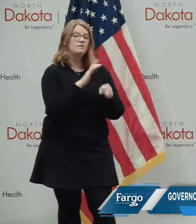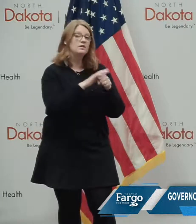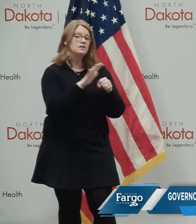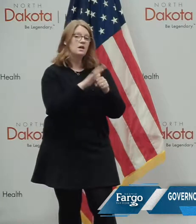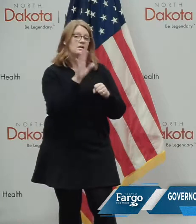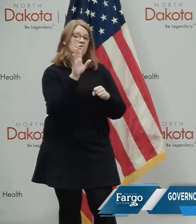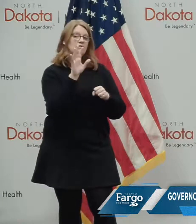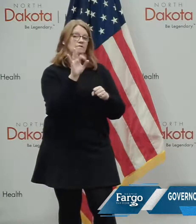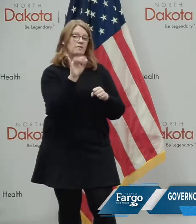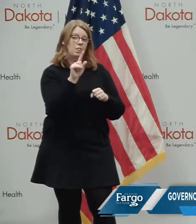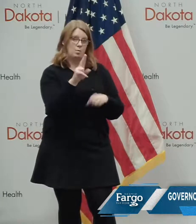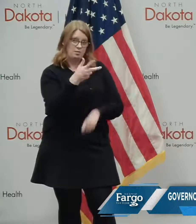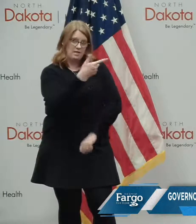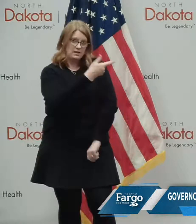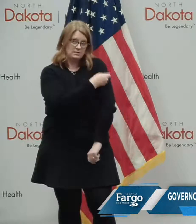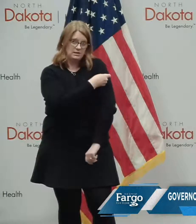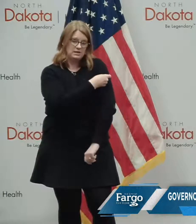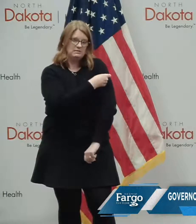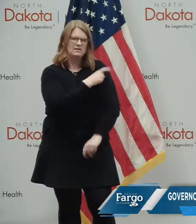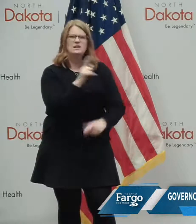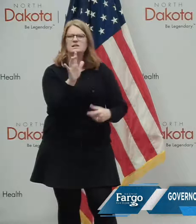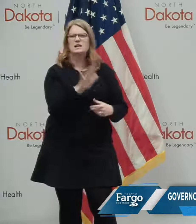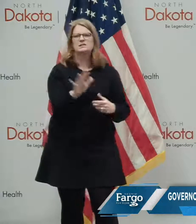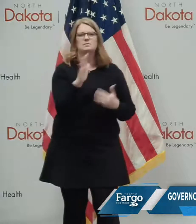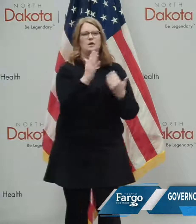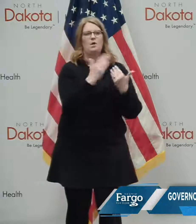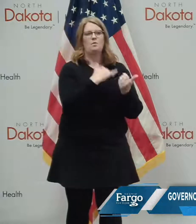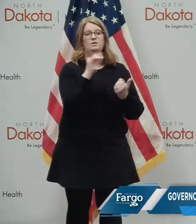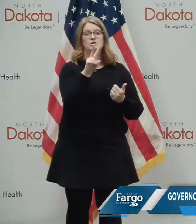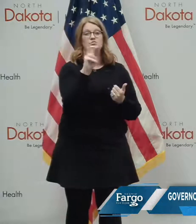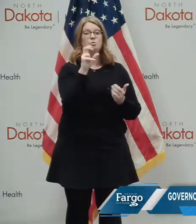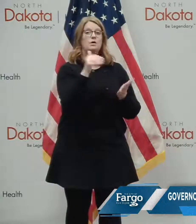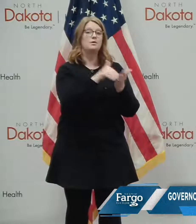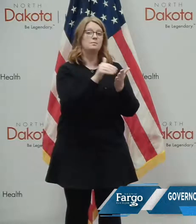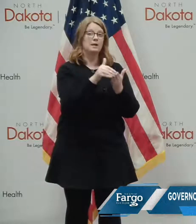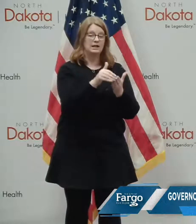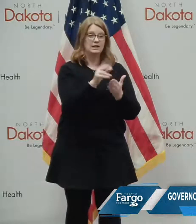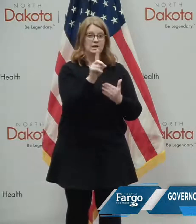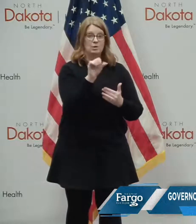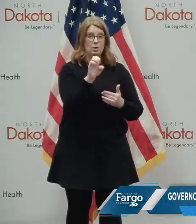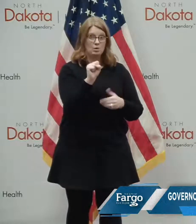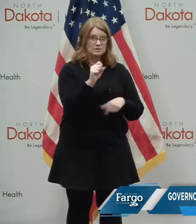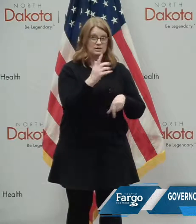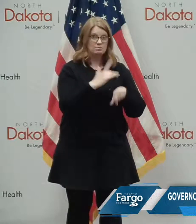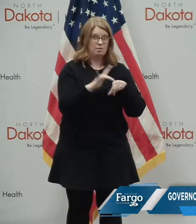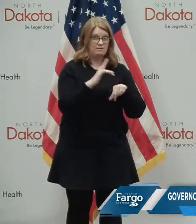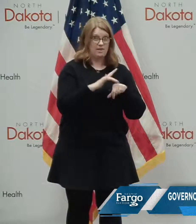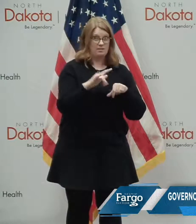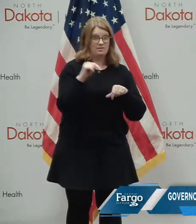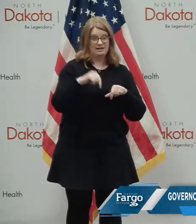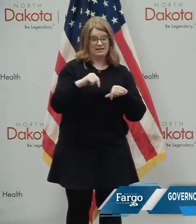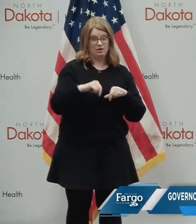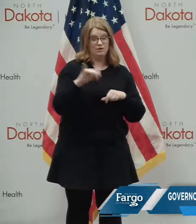vaccine. It's estimated that almost 200 million doses of flu vaccine will be available this year in the United States. That's